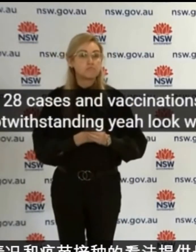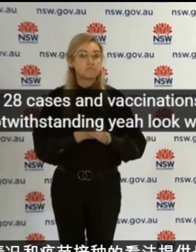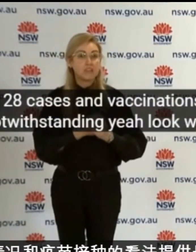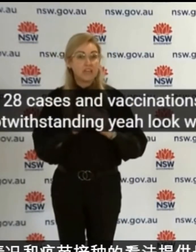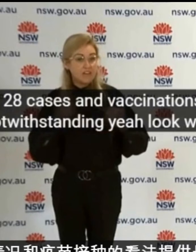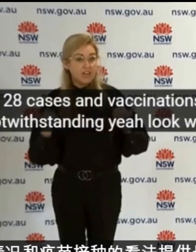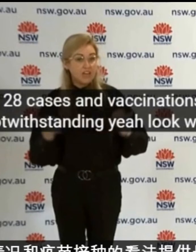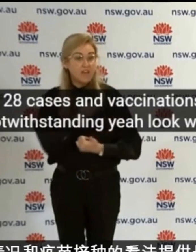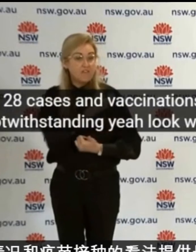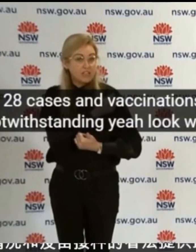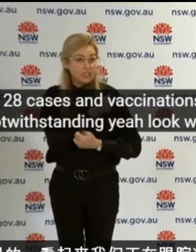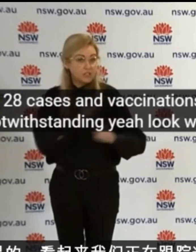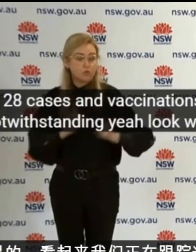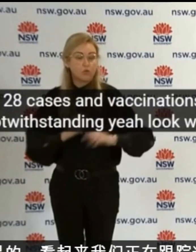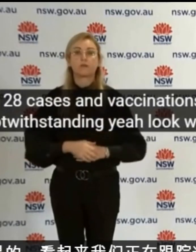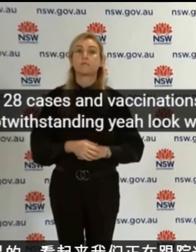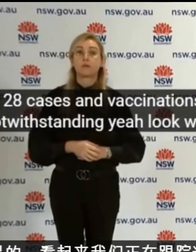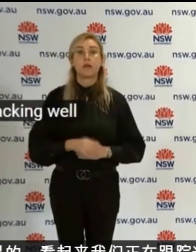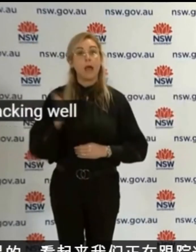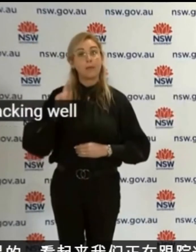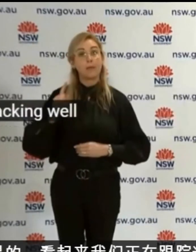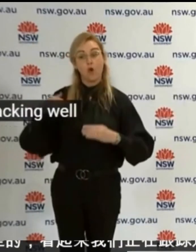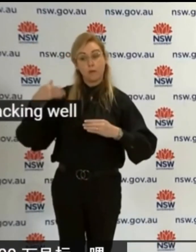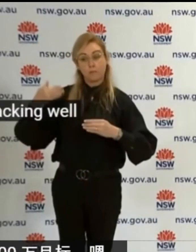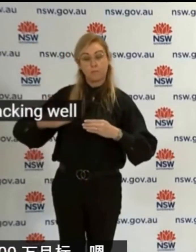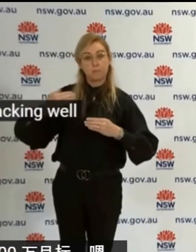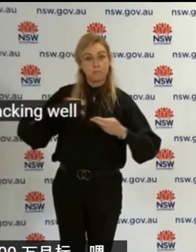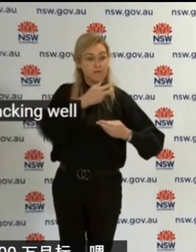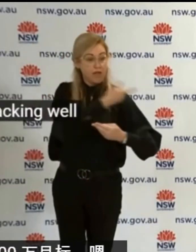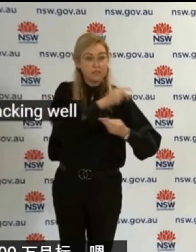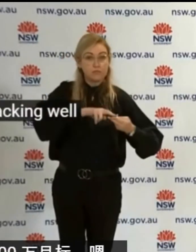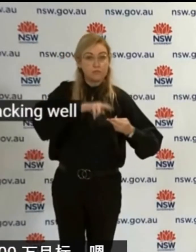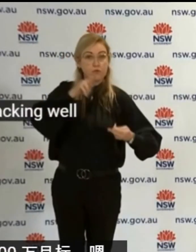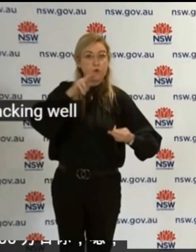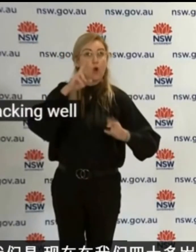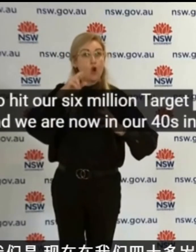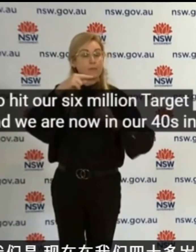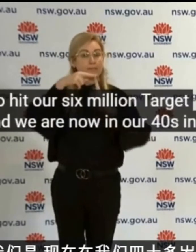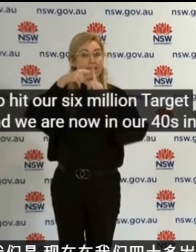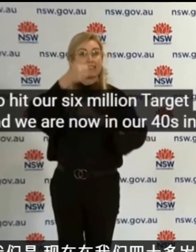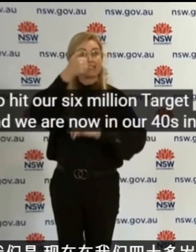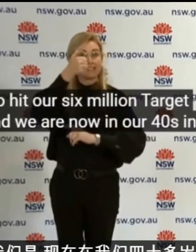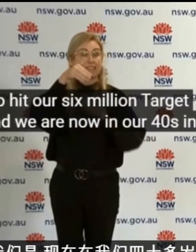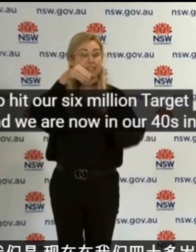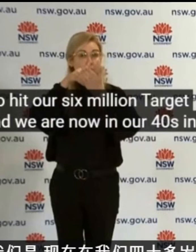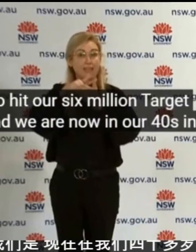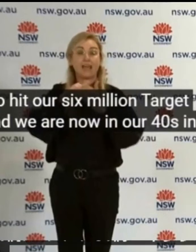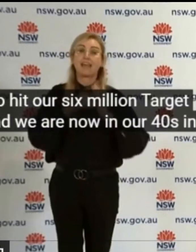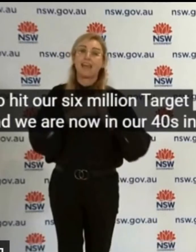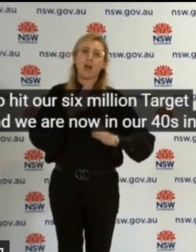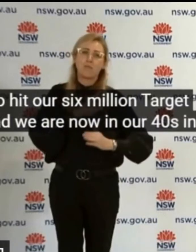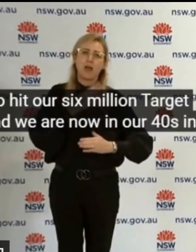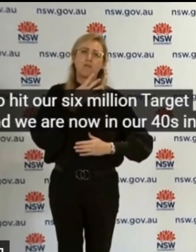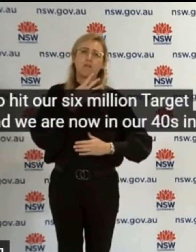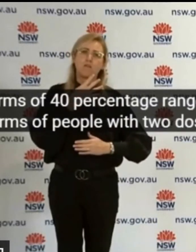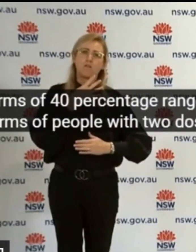we're tracking well to hit our 6 million target, and we are now in our 40s in terms of 40% range in terms of people